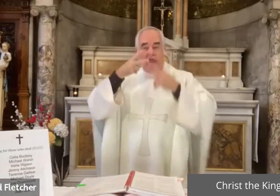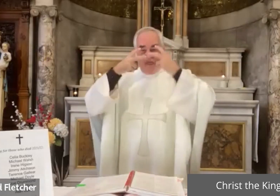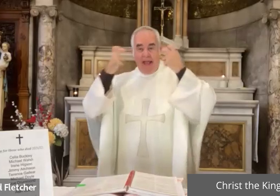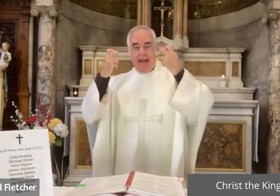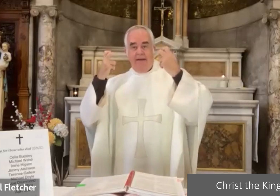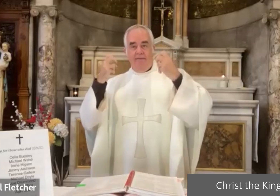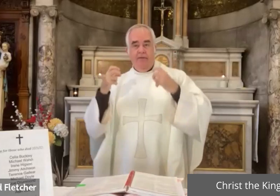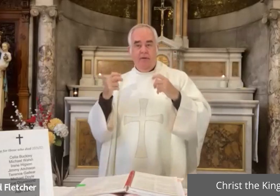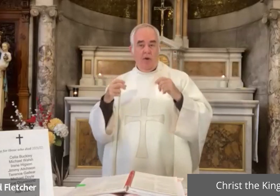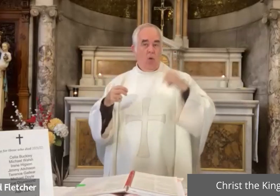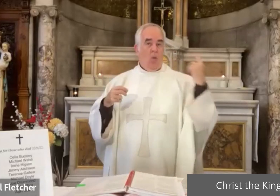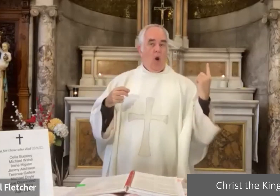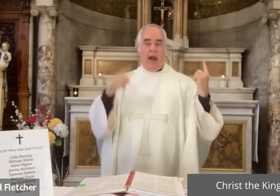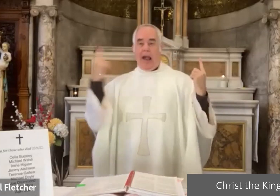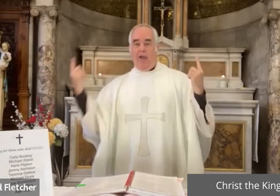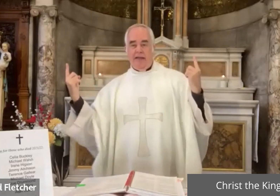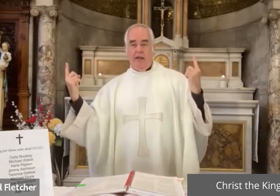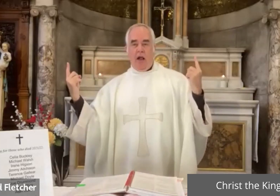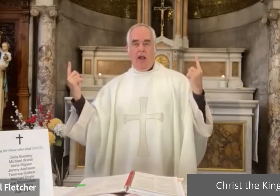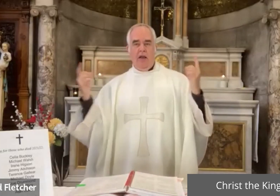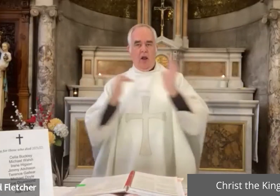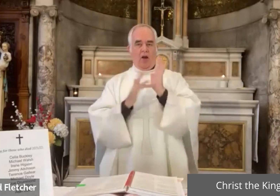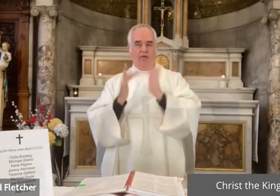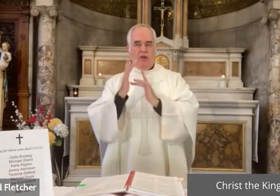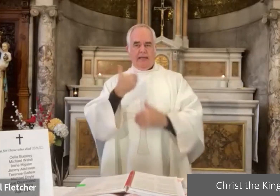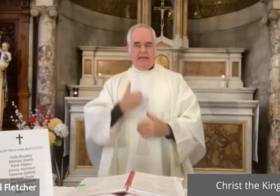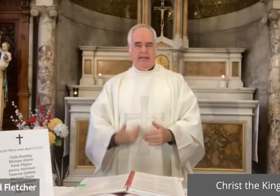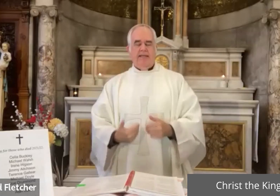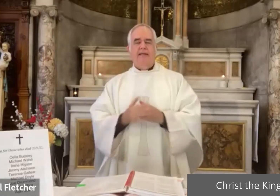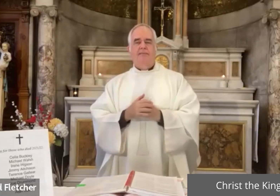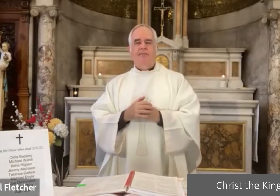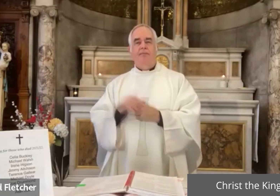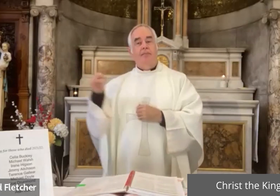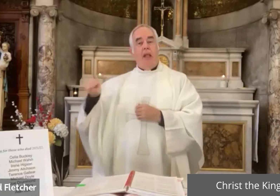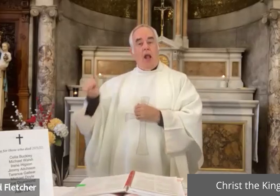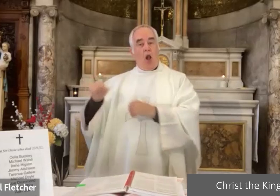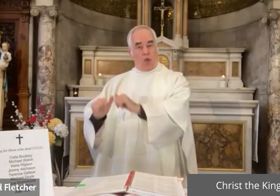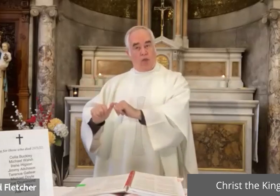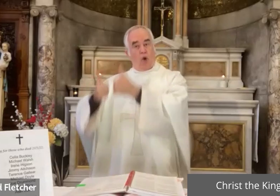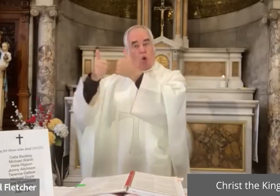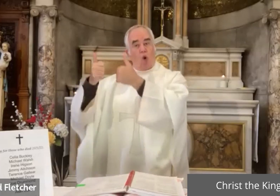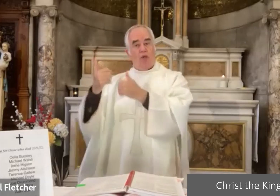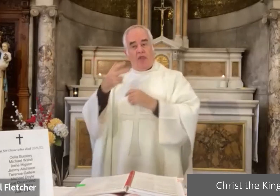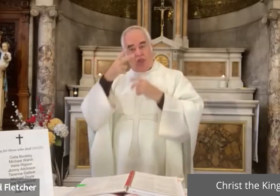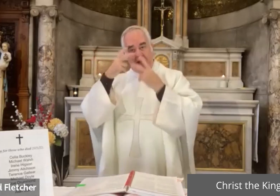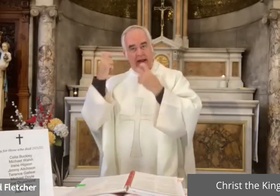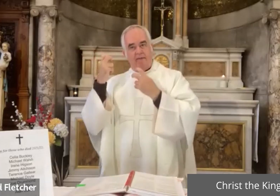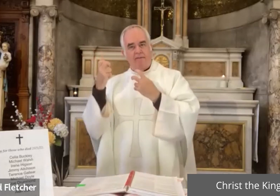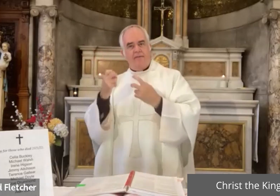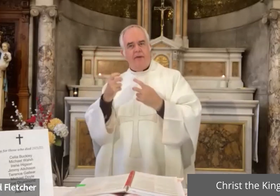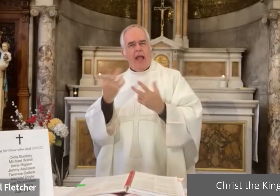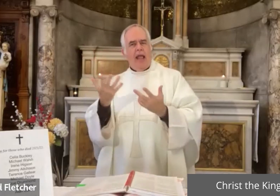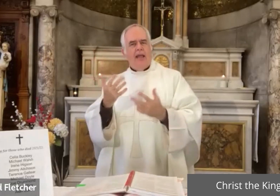two thieves, one at the side of Jesus. The fourth